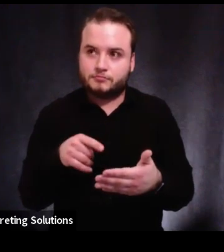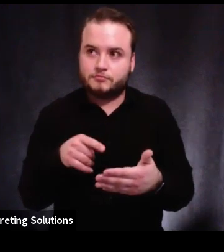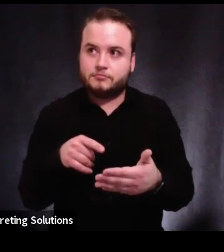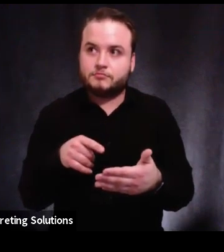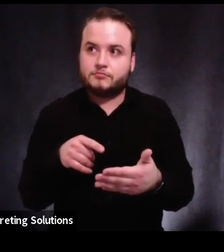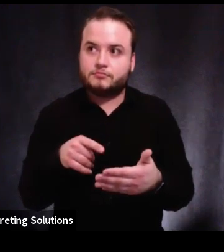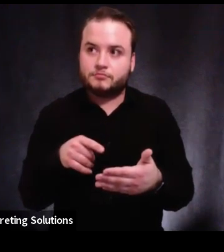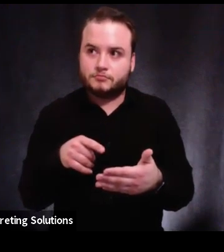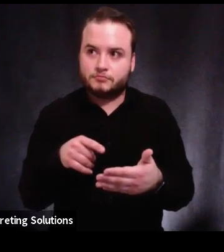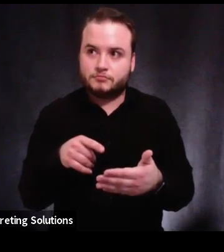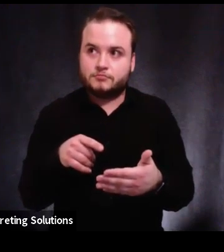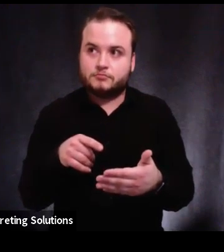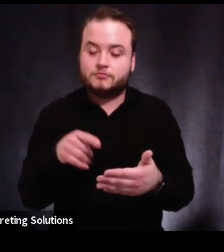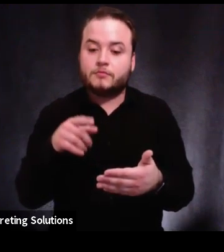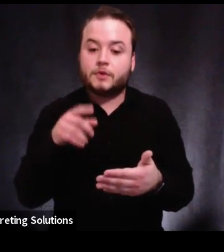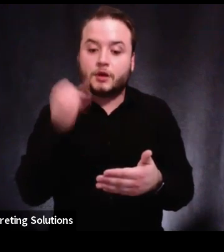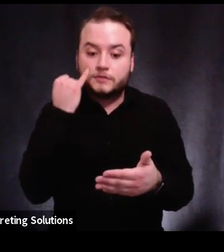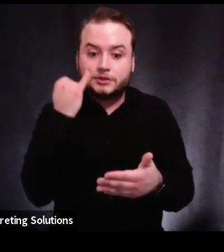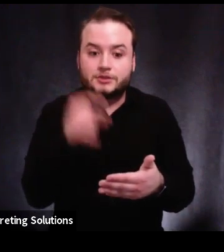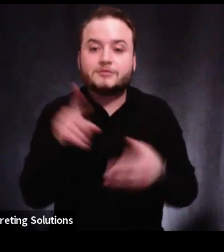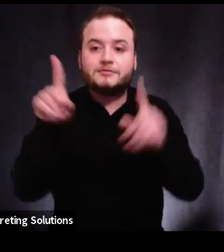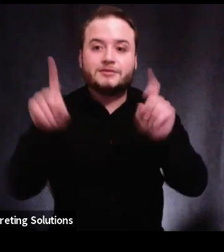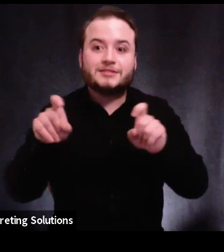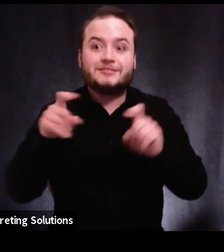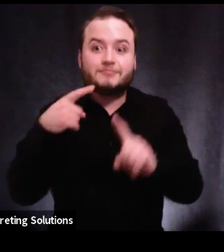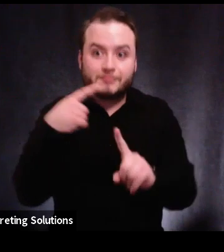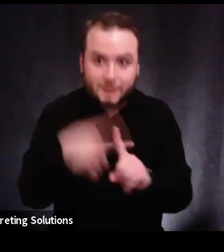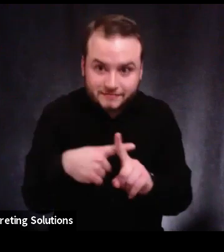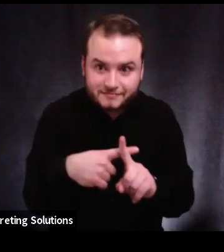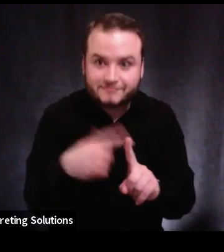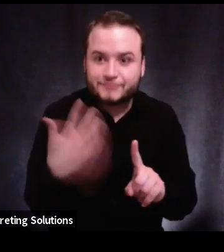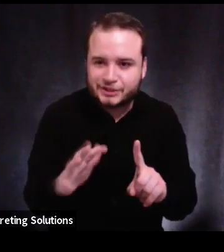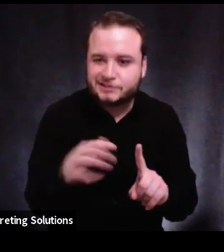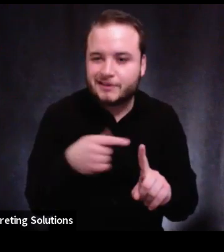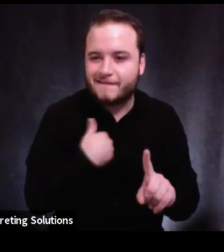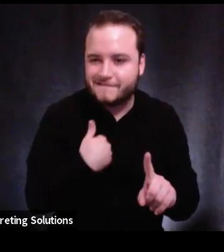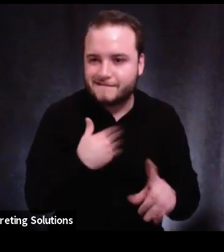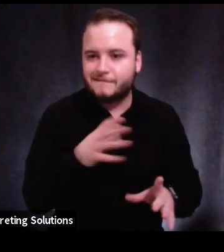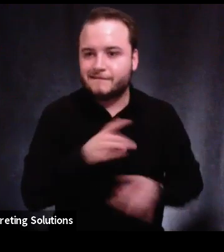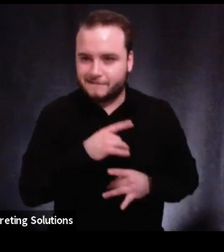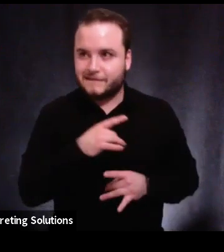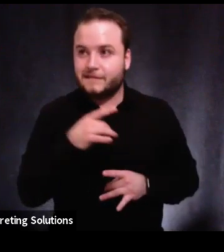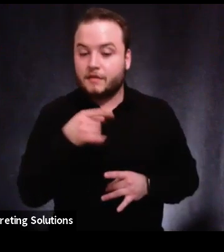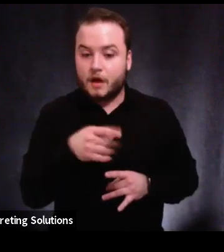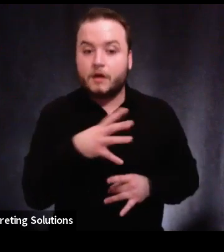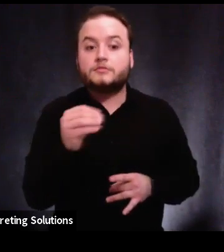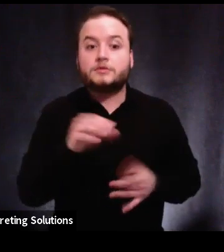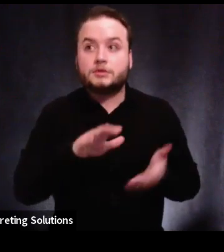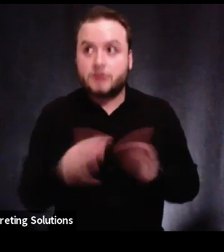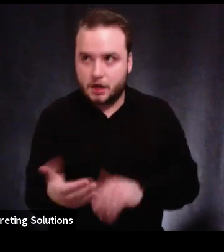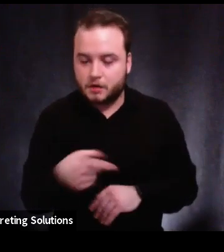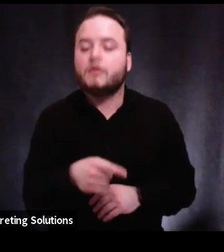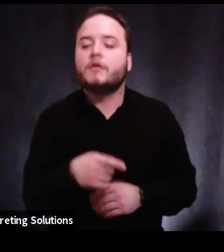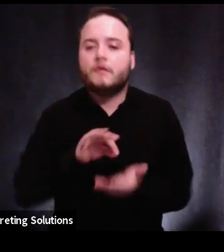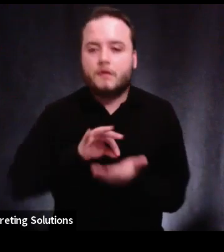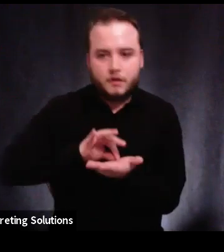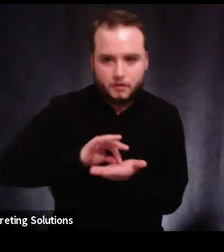COVID-19 positive by a laboratory test and have passed away. But we will be